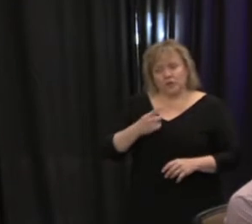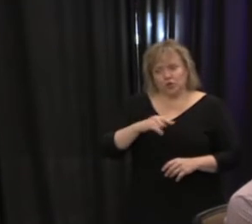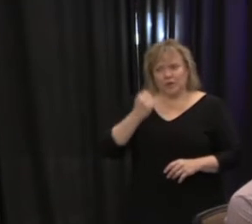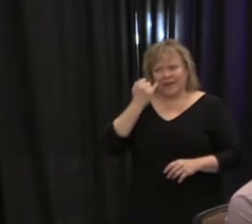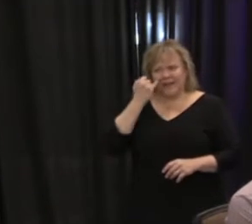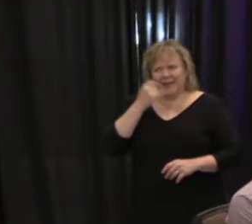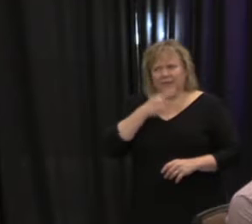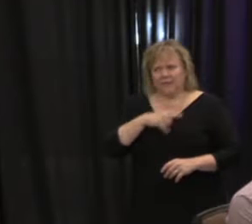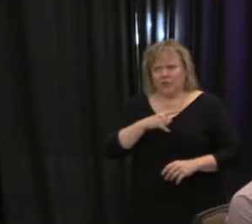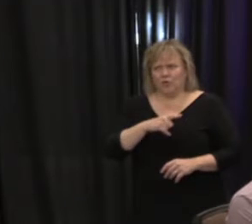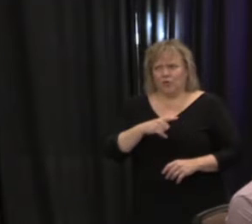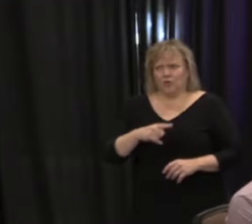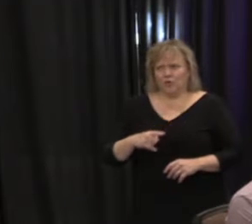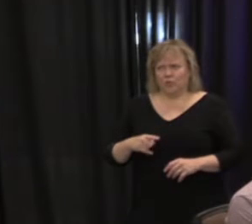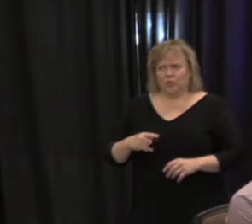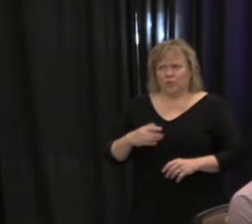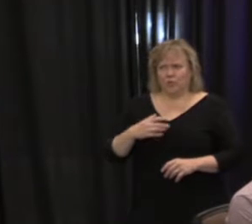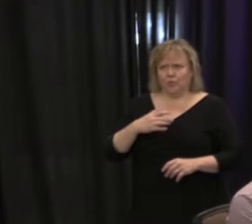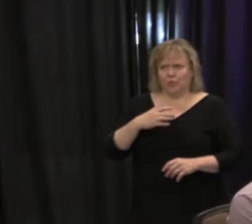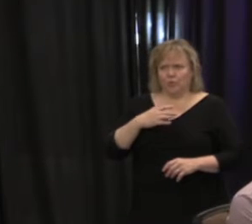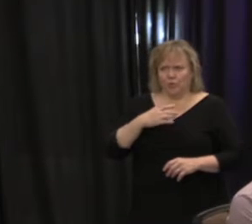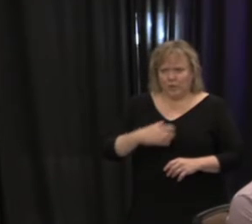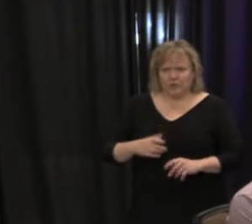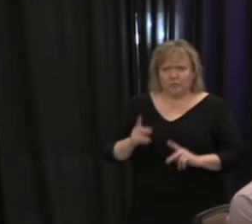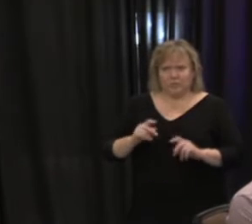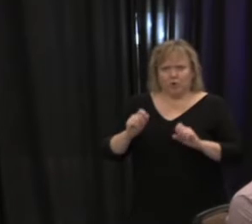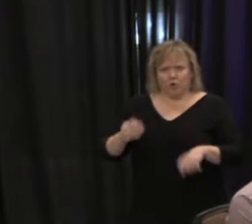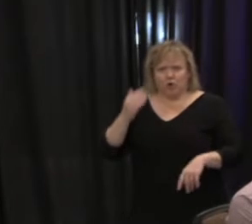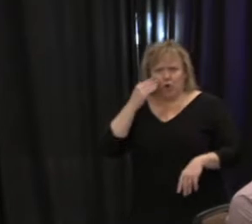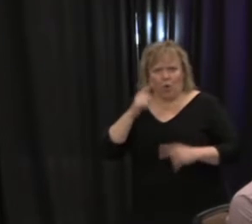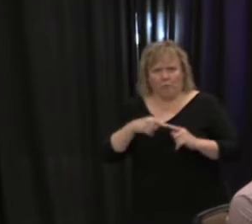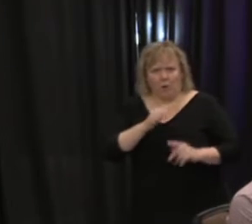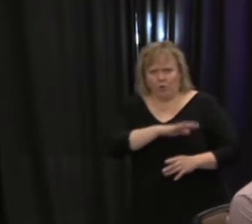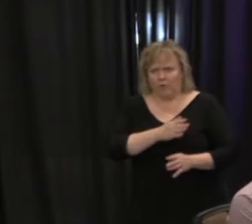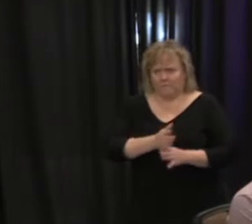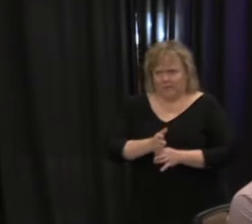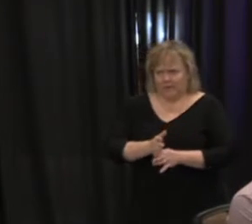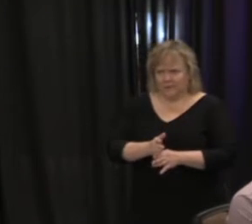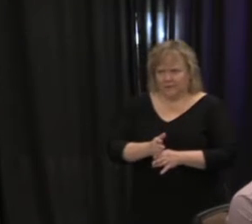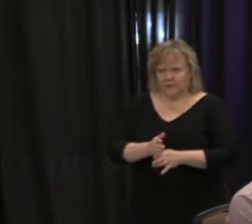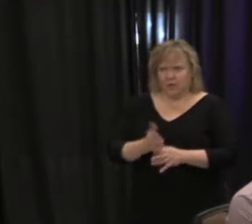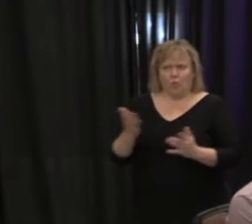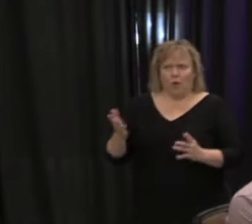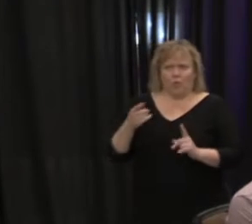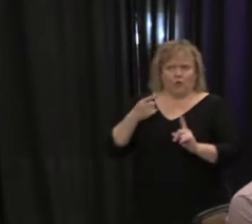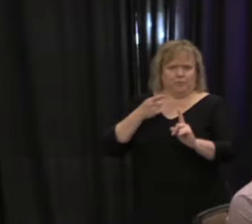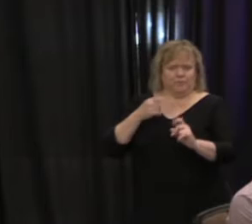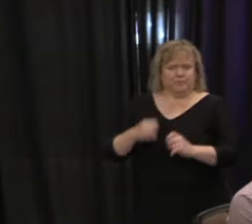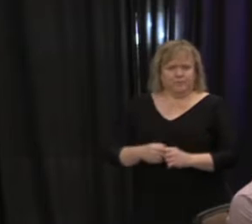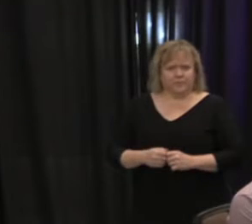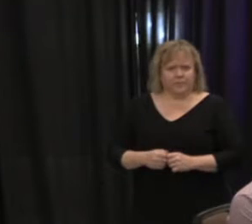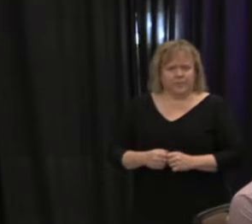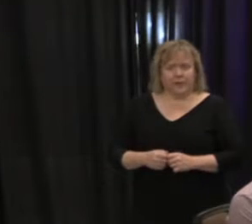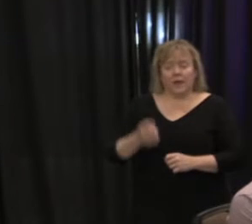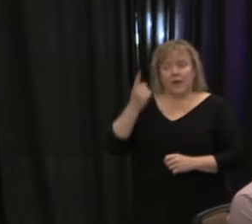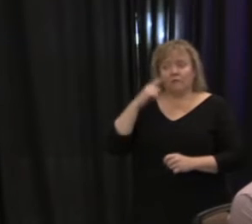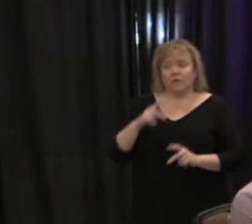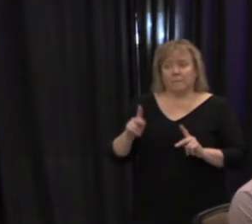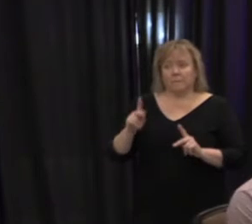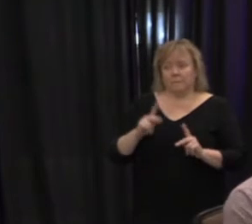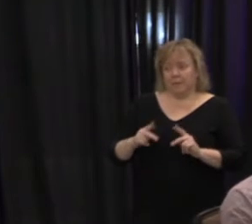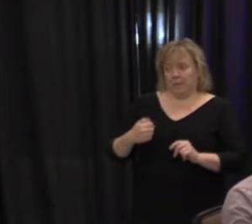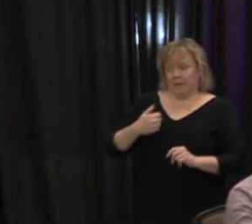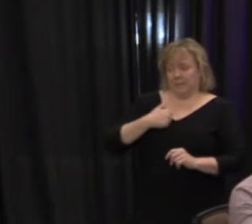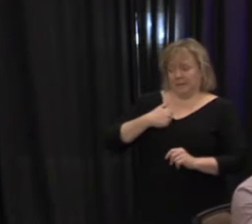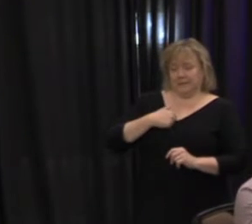wish us could know anything, people could know anything about your field and the work that you do, what would it be? And for people like